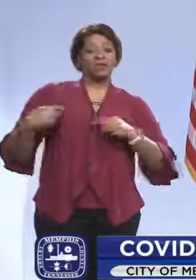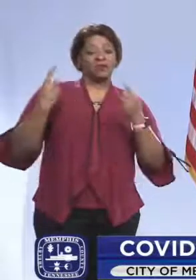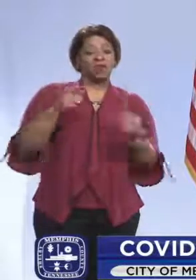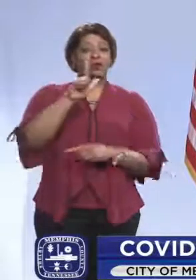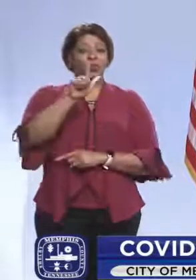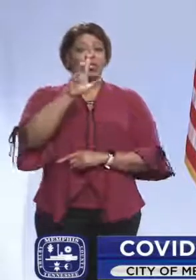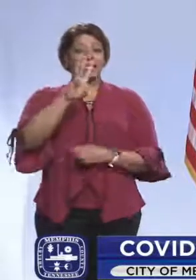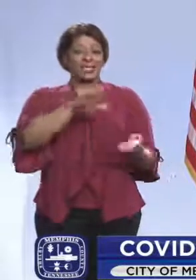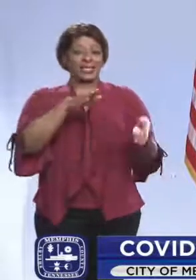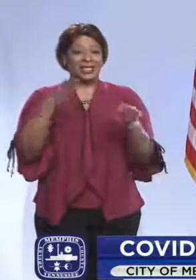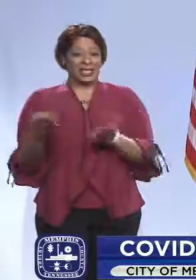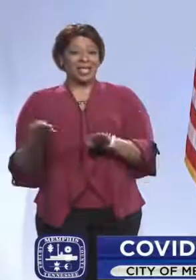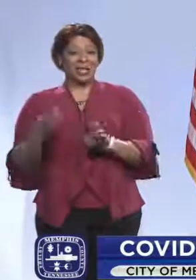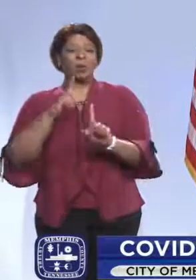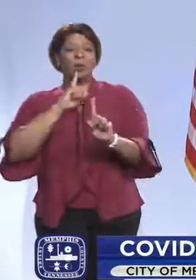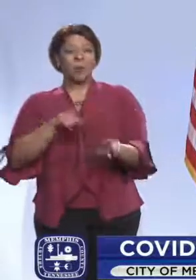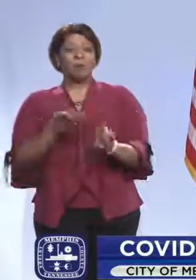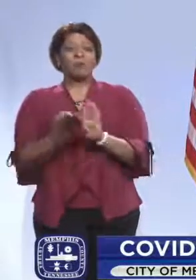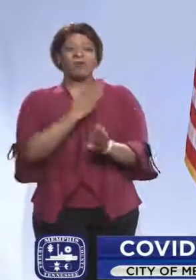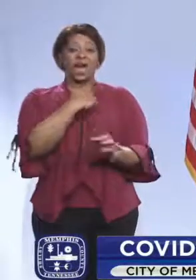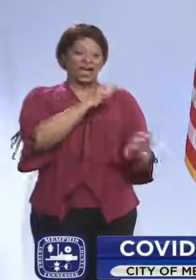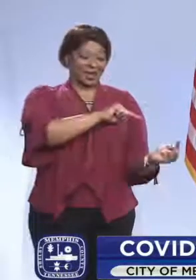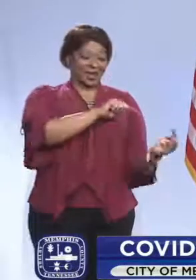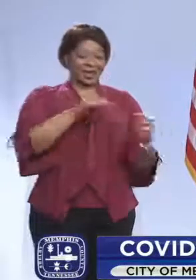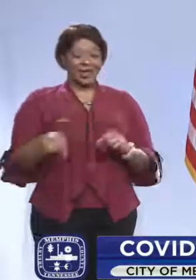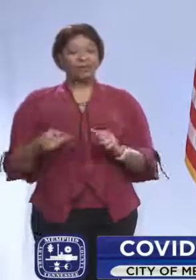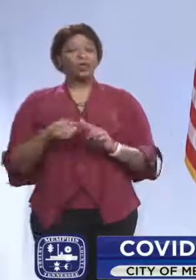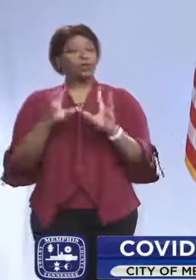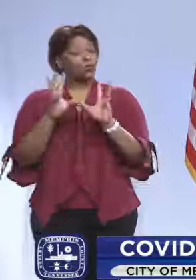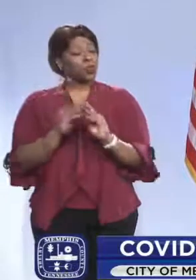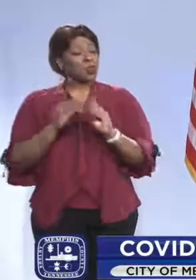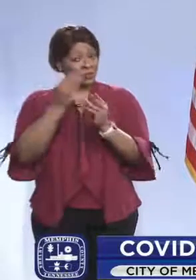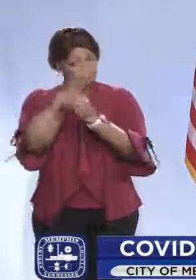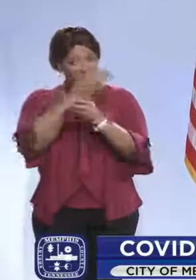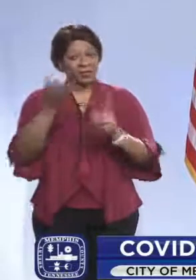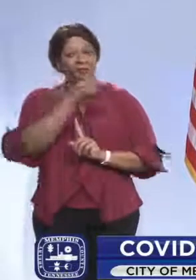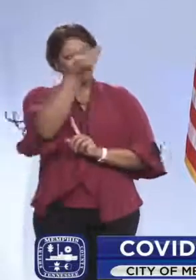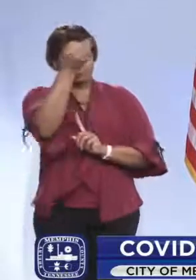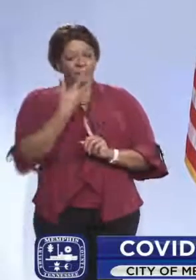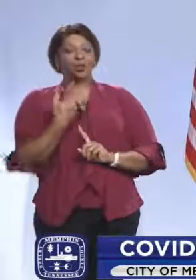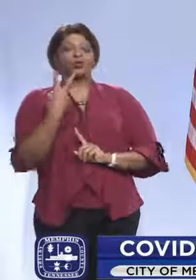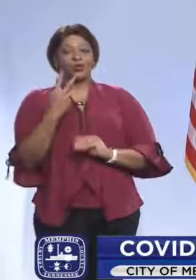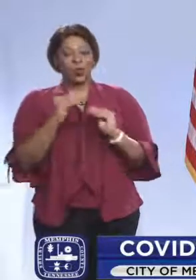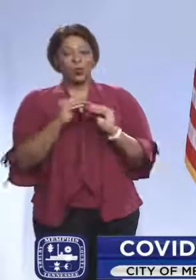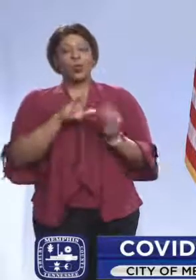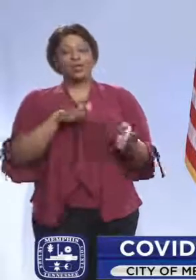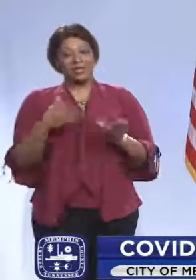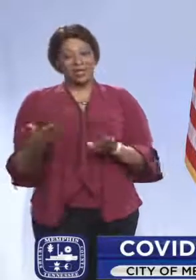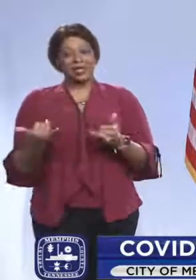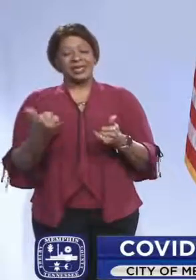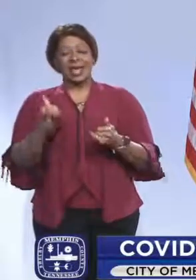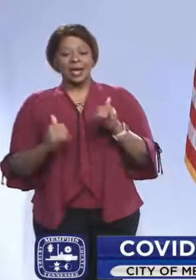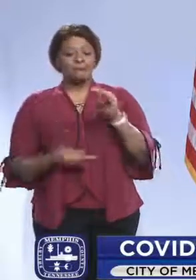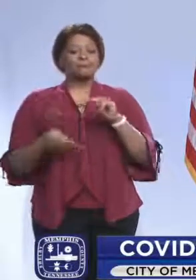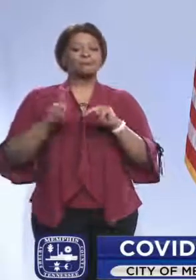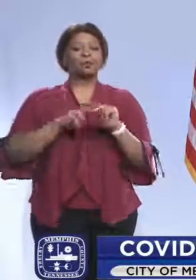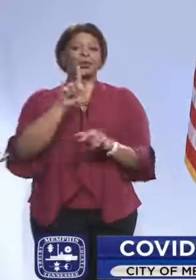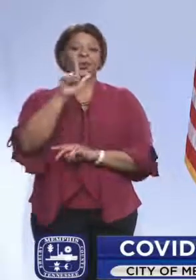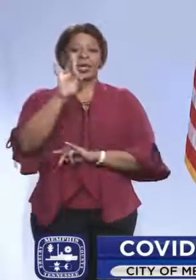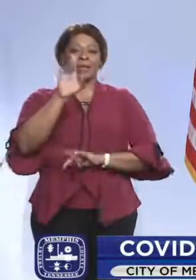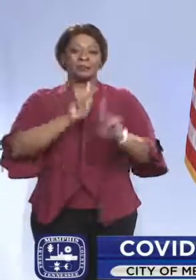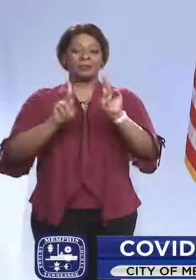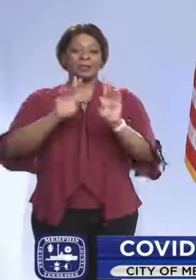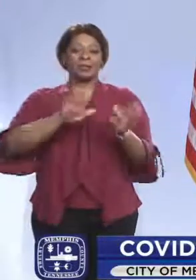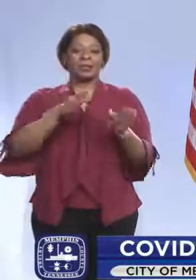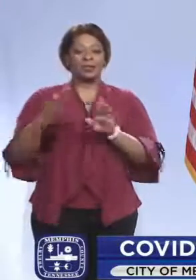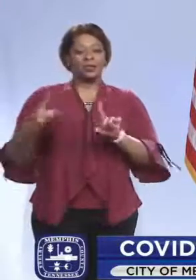reported, but prior to coming to the press conference, I was given notice of 2 additional deaths, so we're now up to 28 deaths in